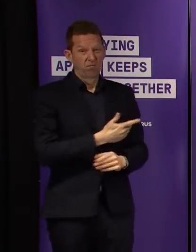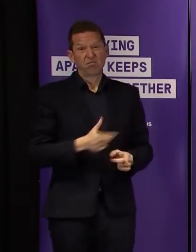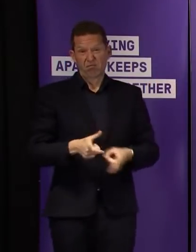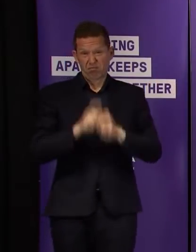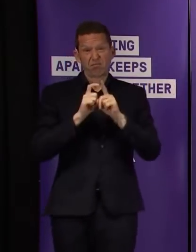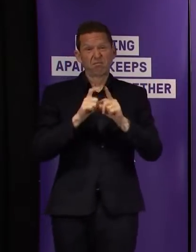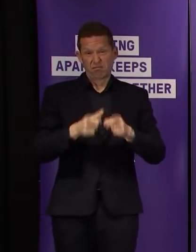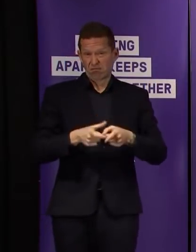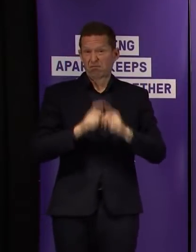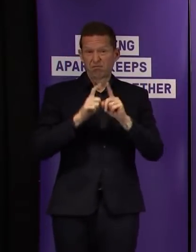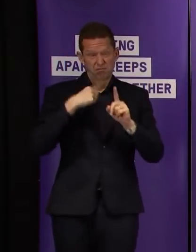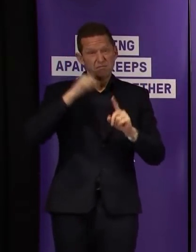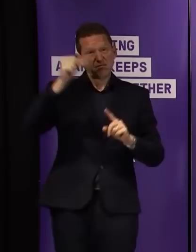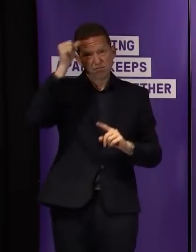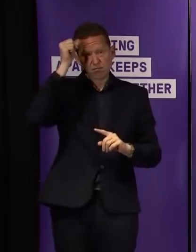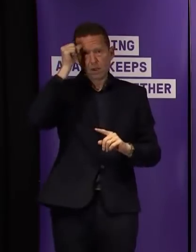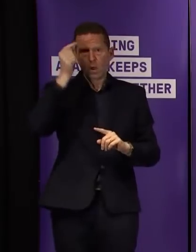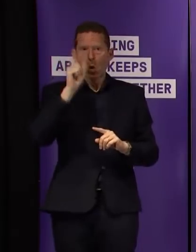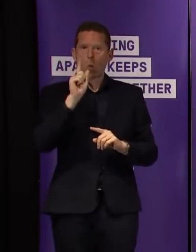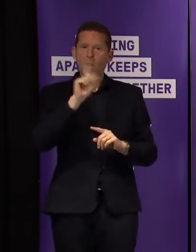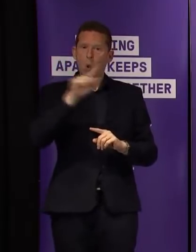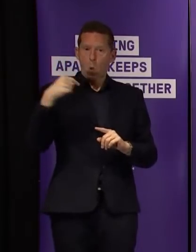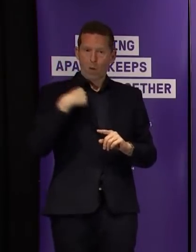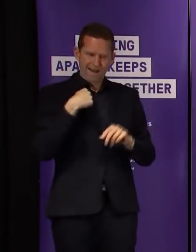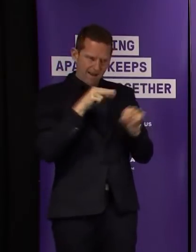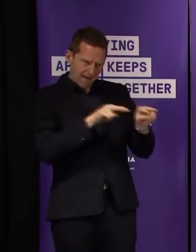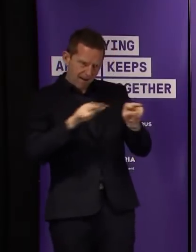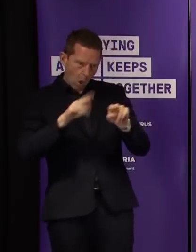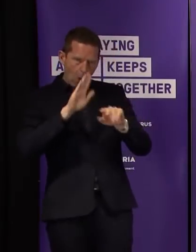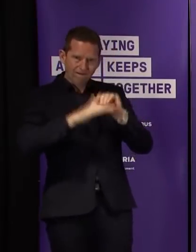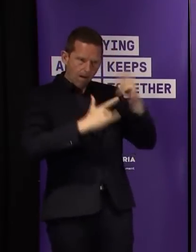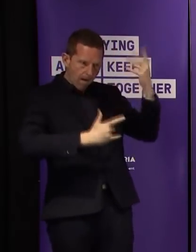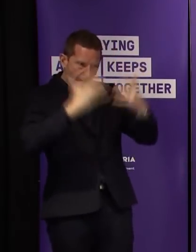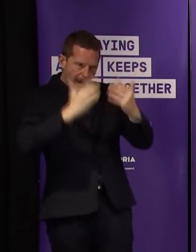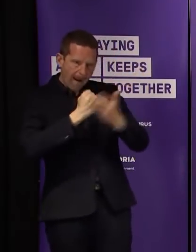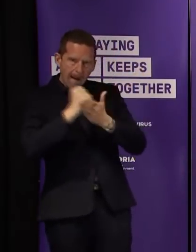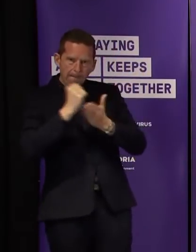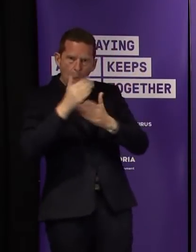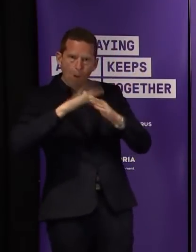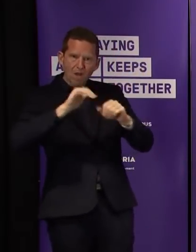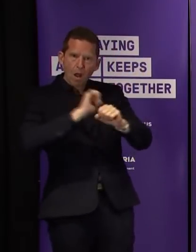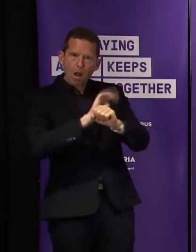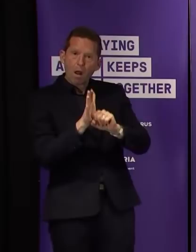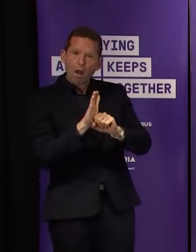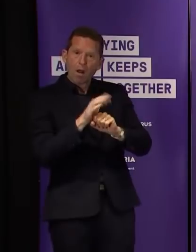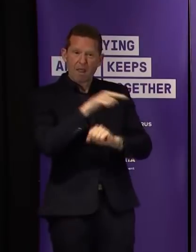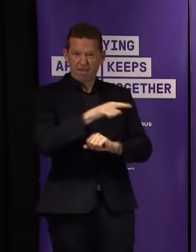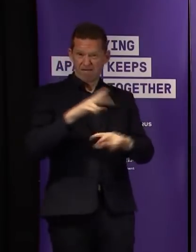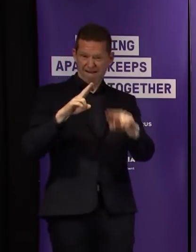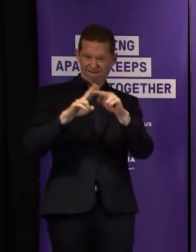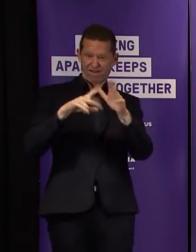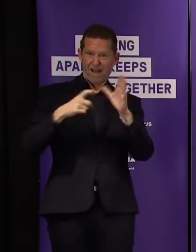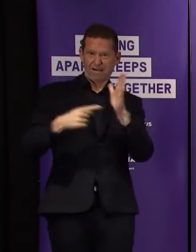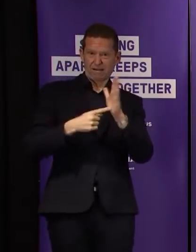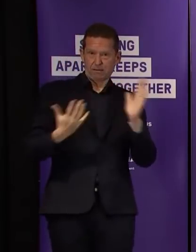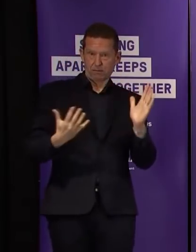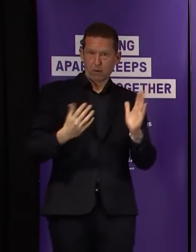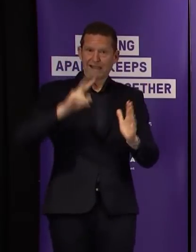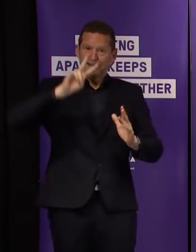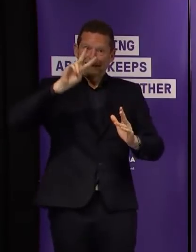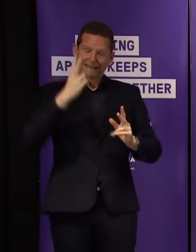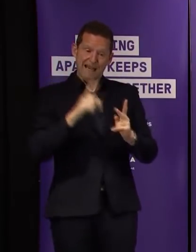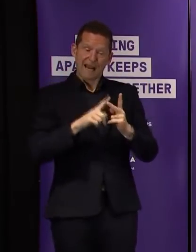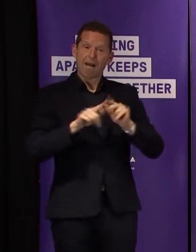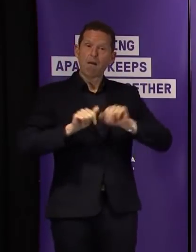message is all about what we know about this virus, so it's about the facts. What we know is that the second wave in large